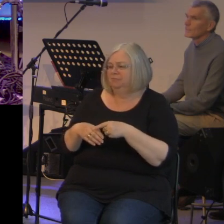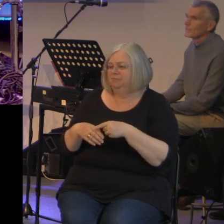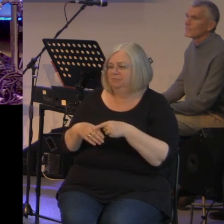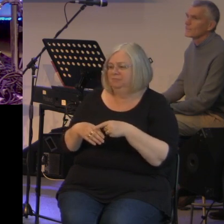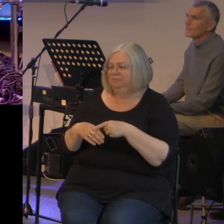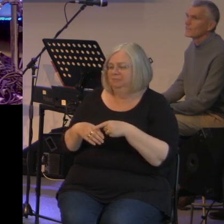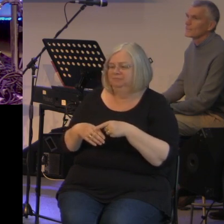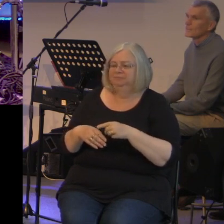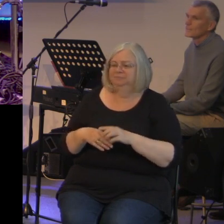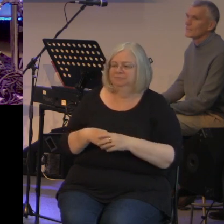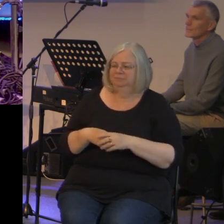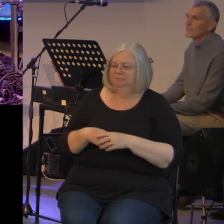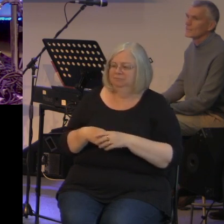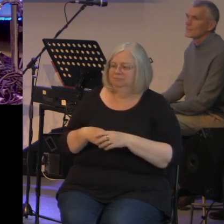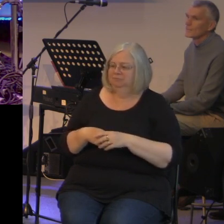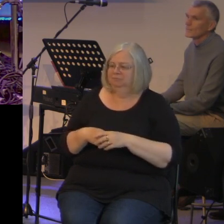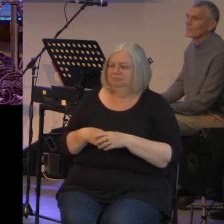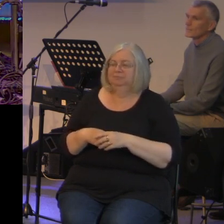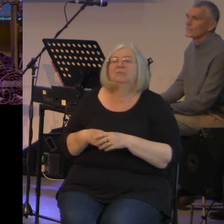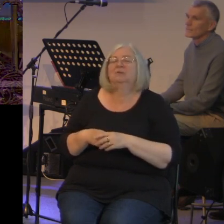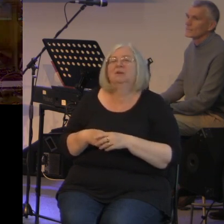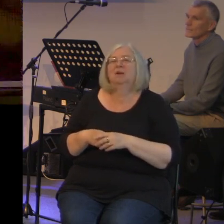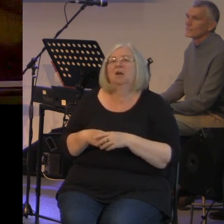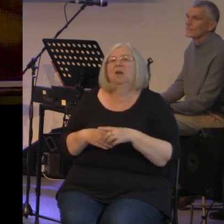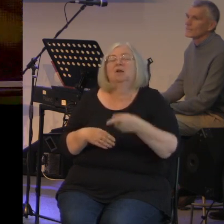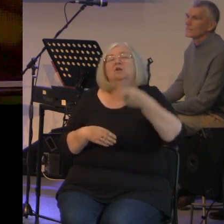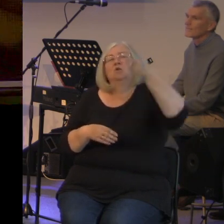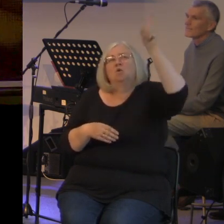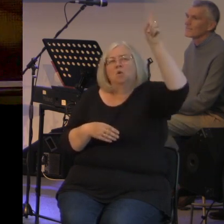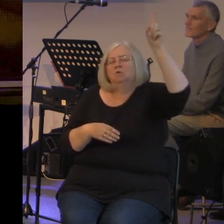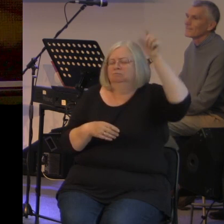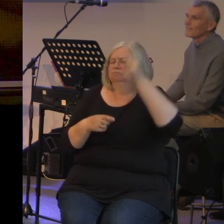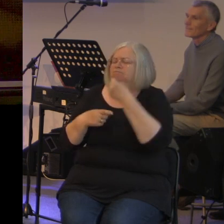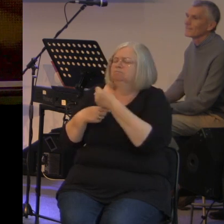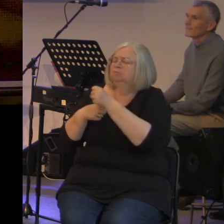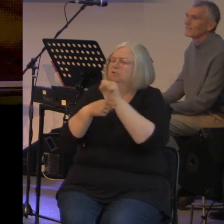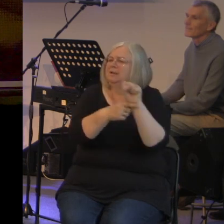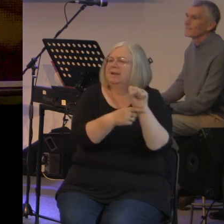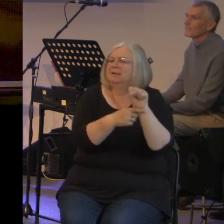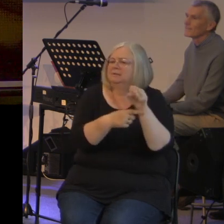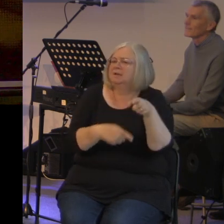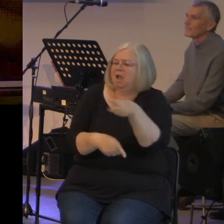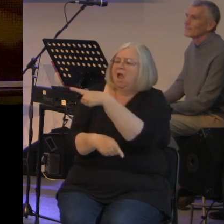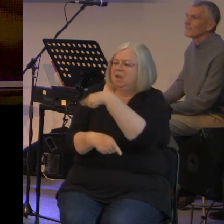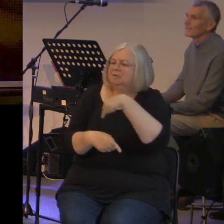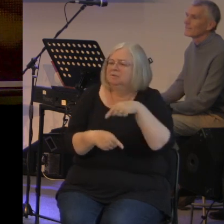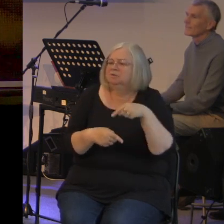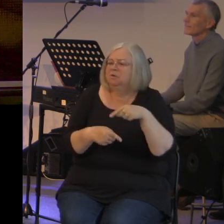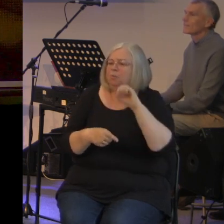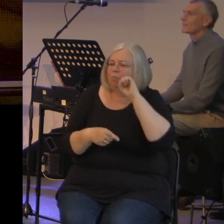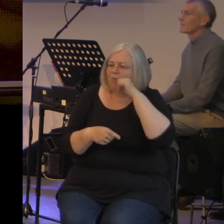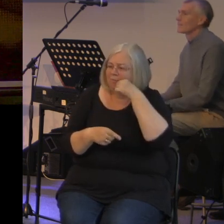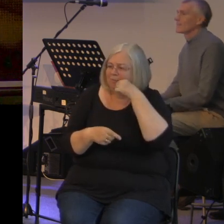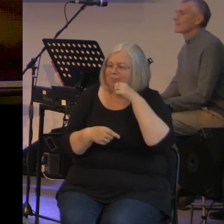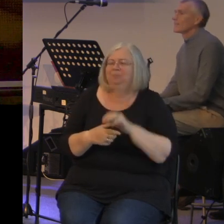God will protect us and he will fight for us. We just need to trust in him.